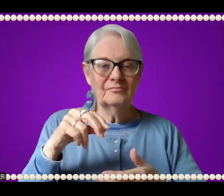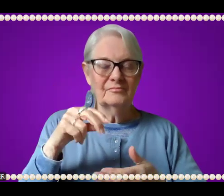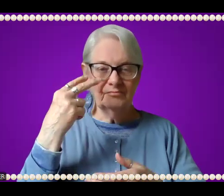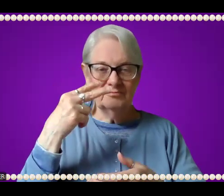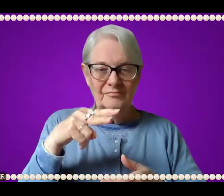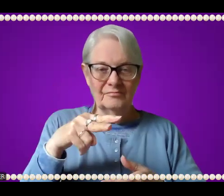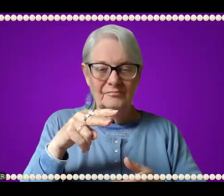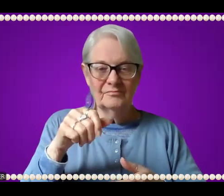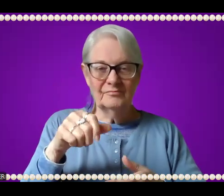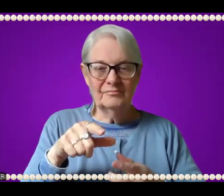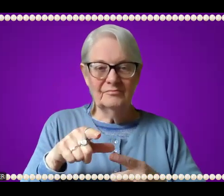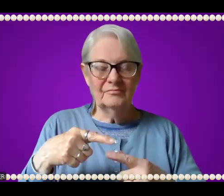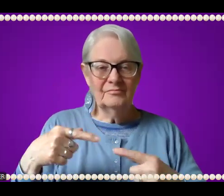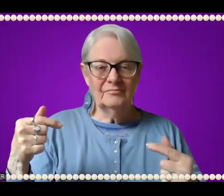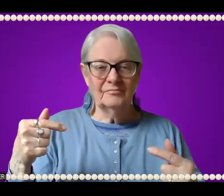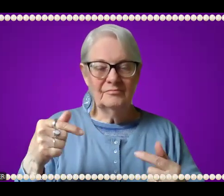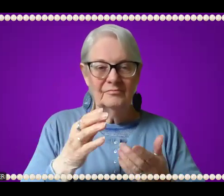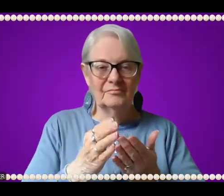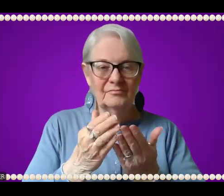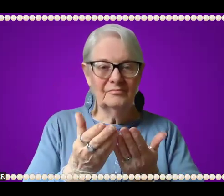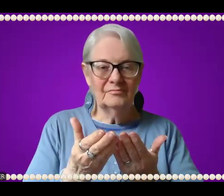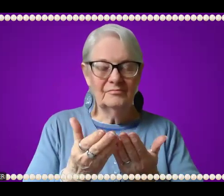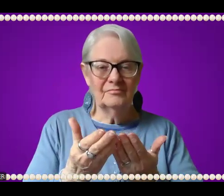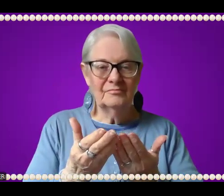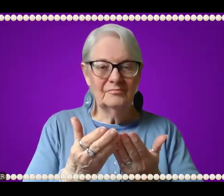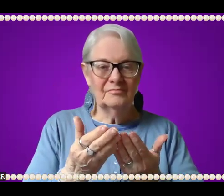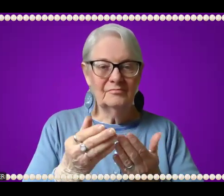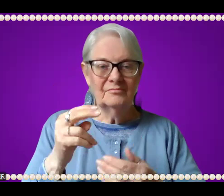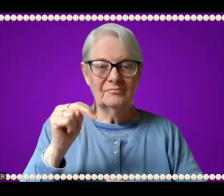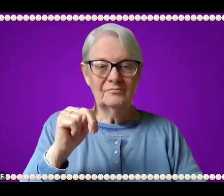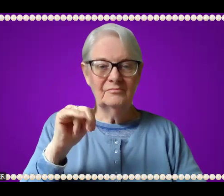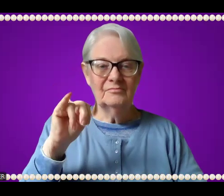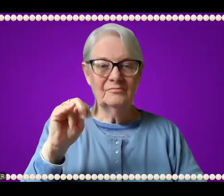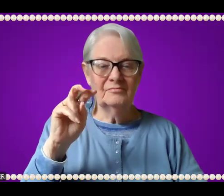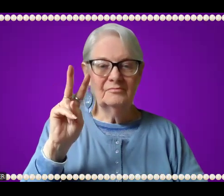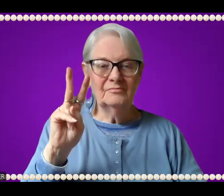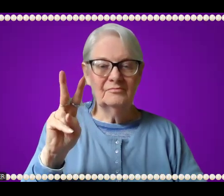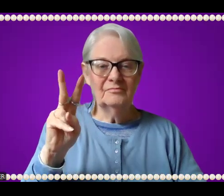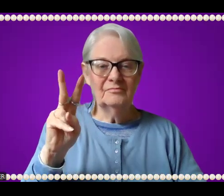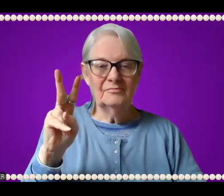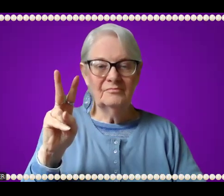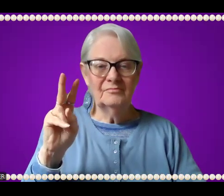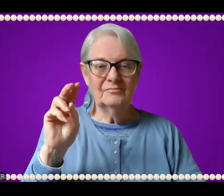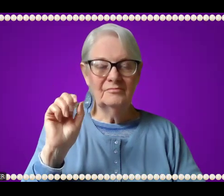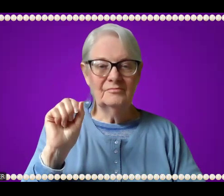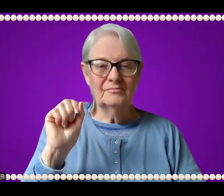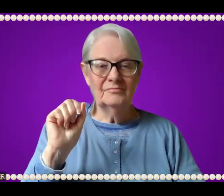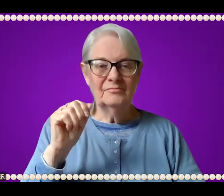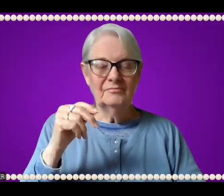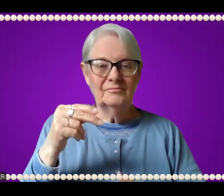Psalm 119:11, and let's look for NIV, the New International Version,